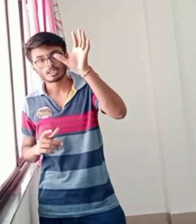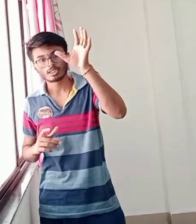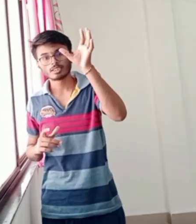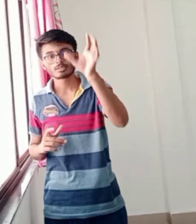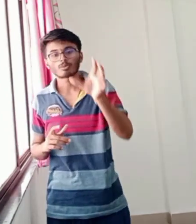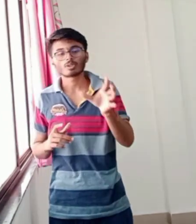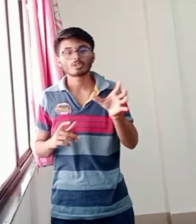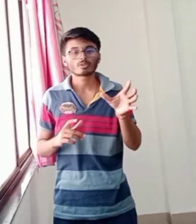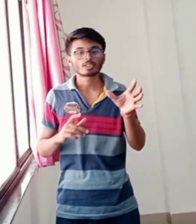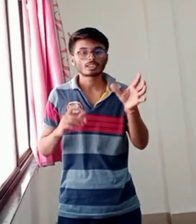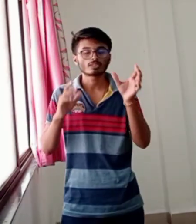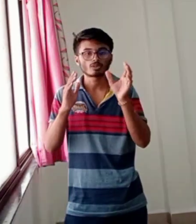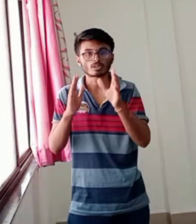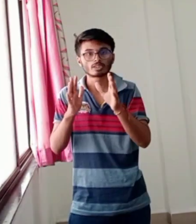these polynucleotides or